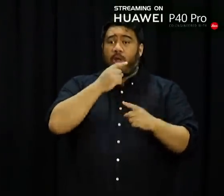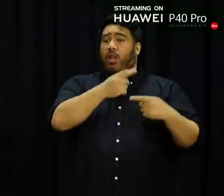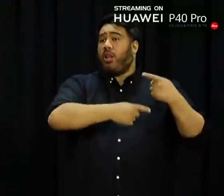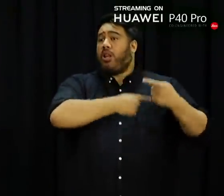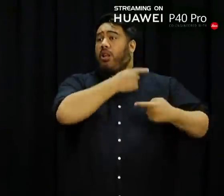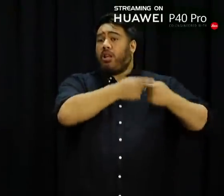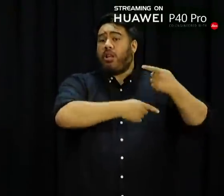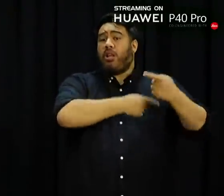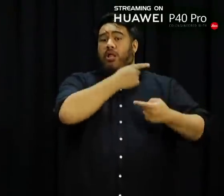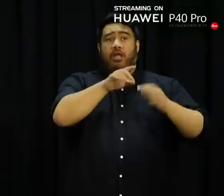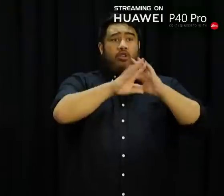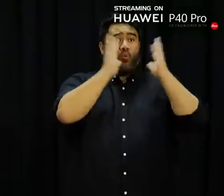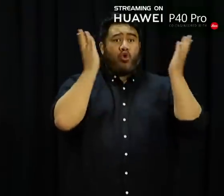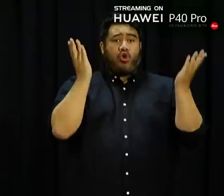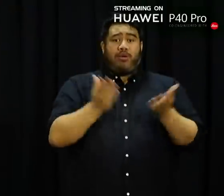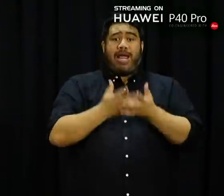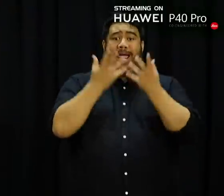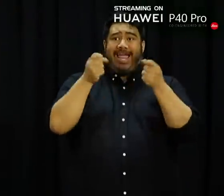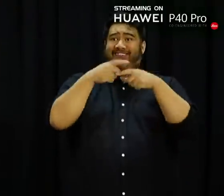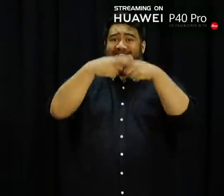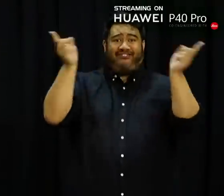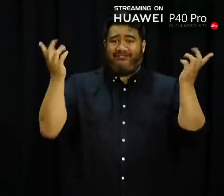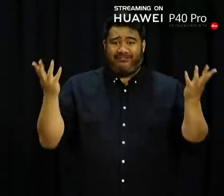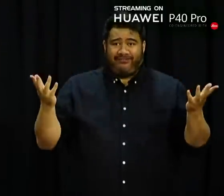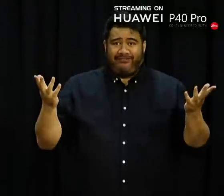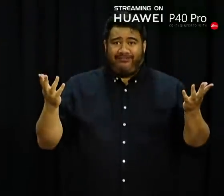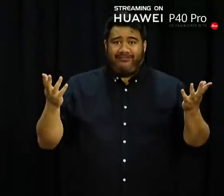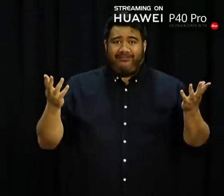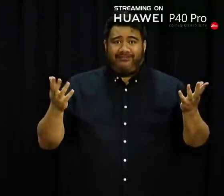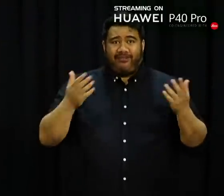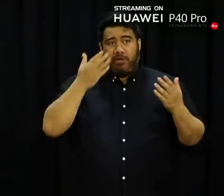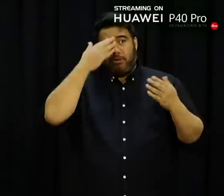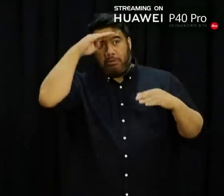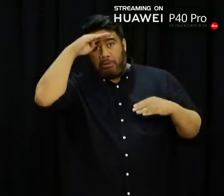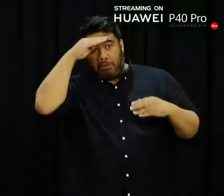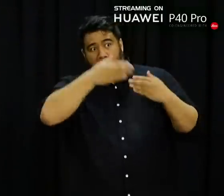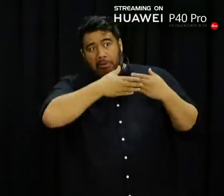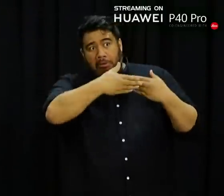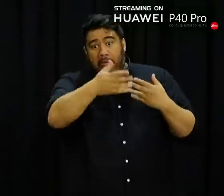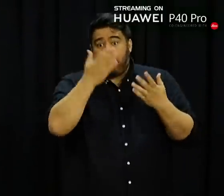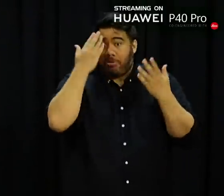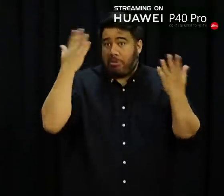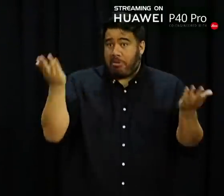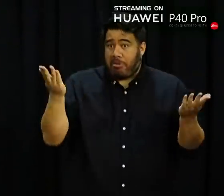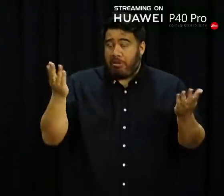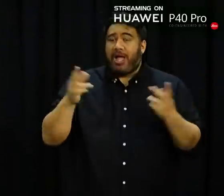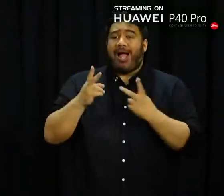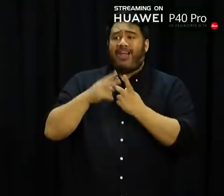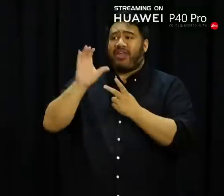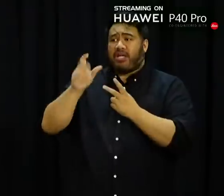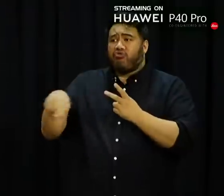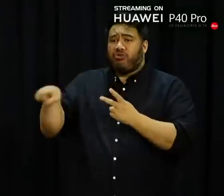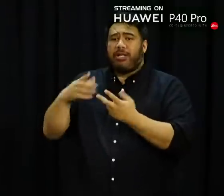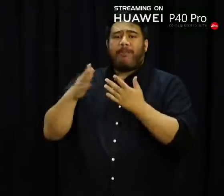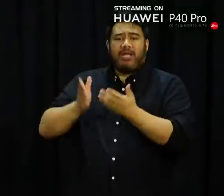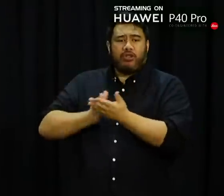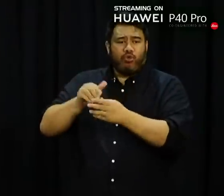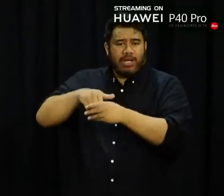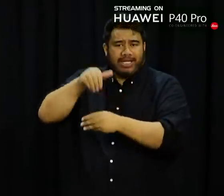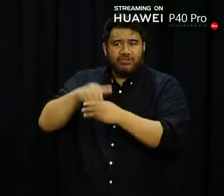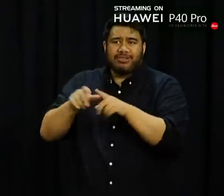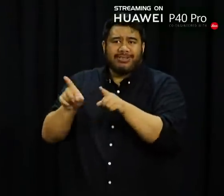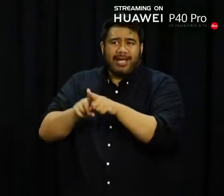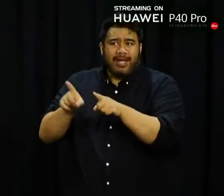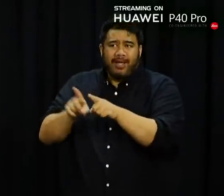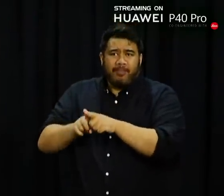the world for the foreseeable future. And so other countries have had to try and navigate election periods during COVID. We're now